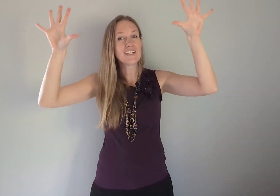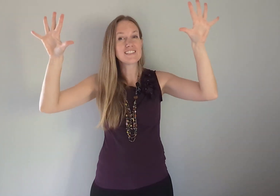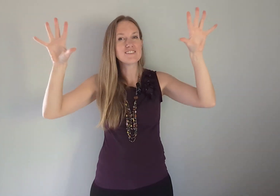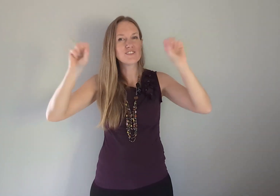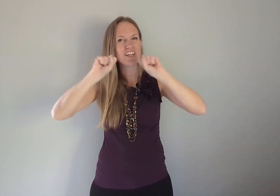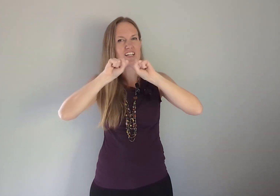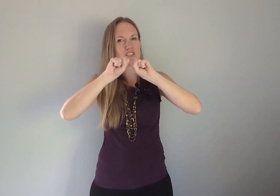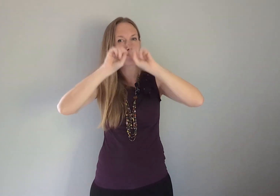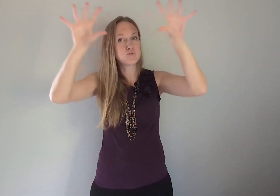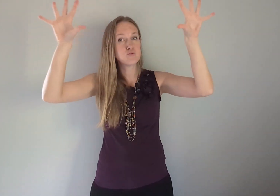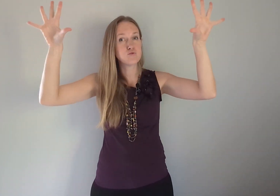bright, those fingers.